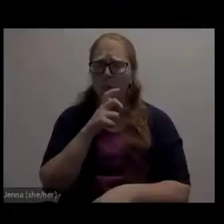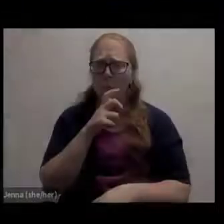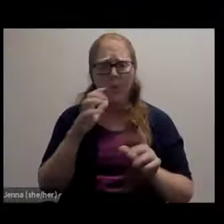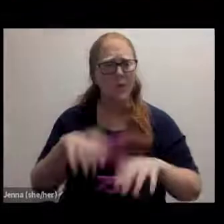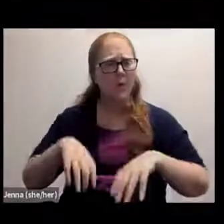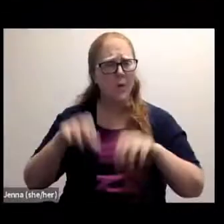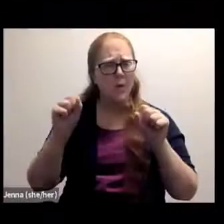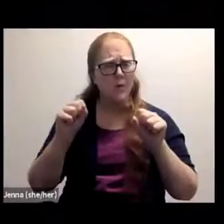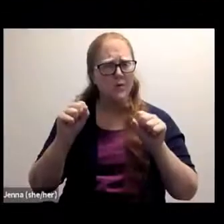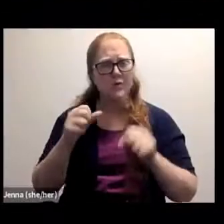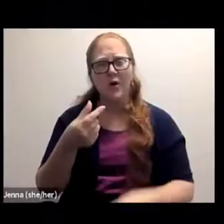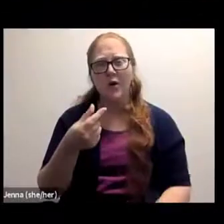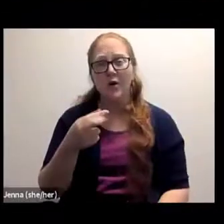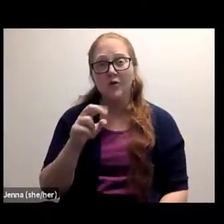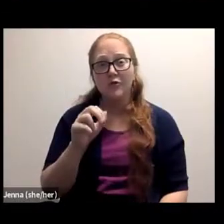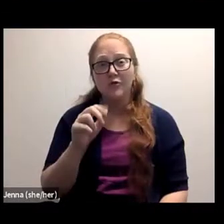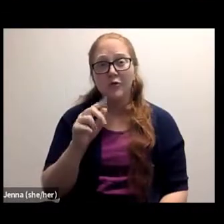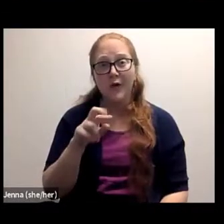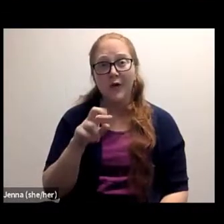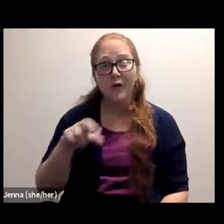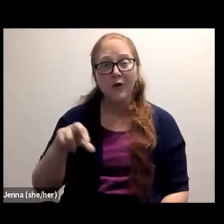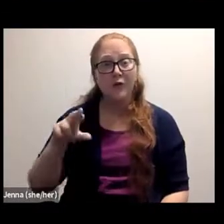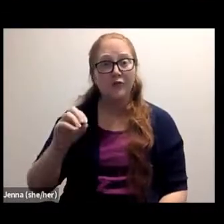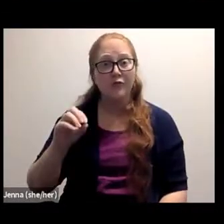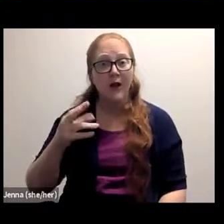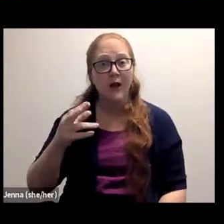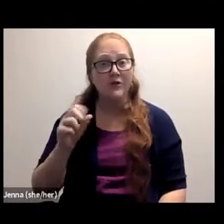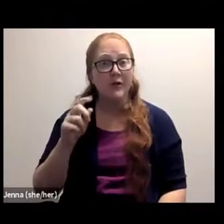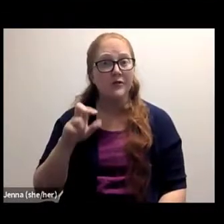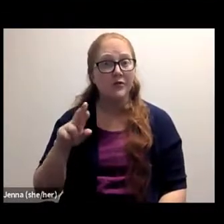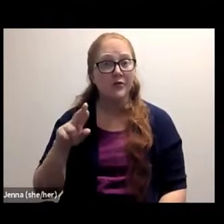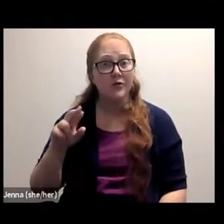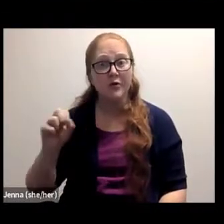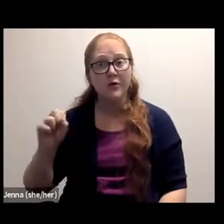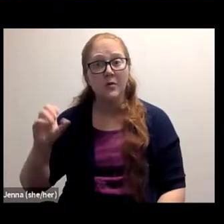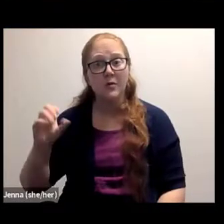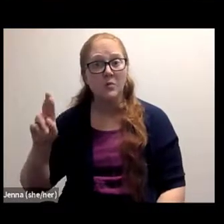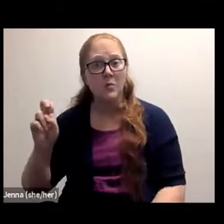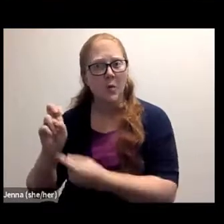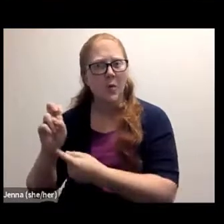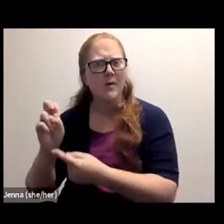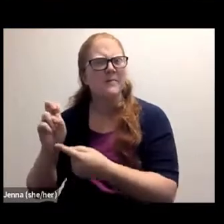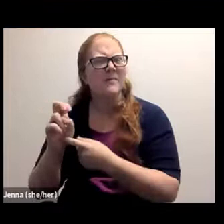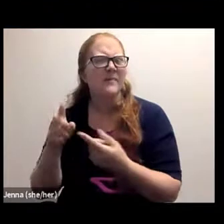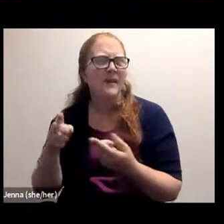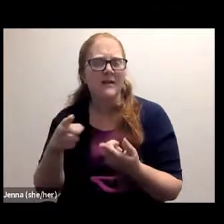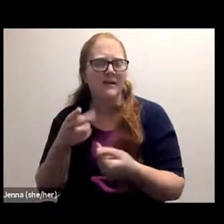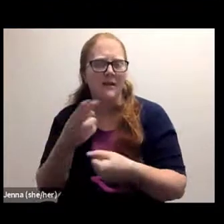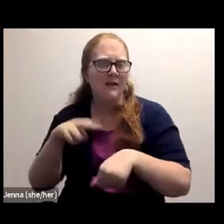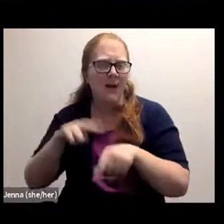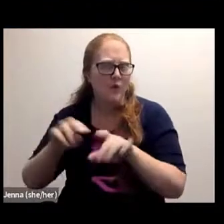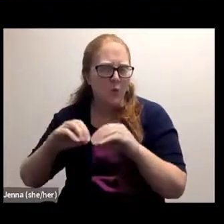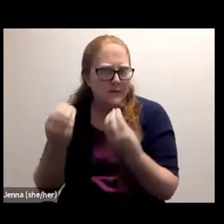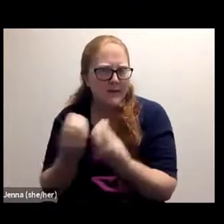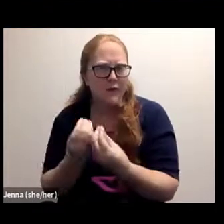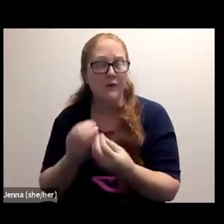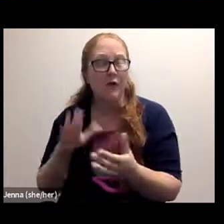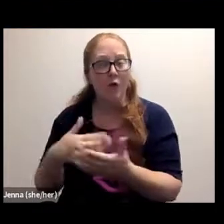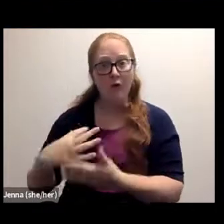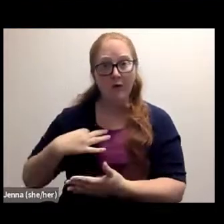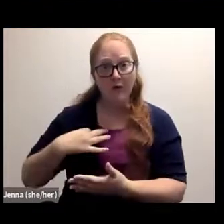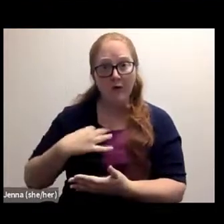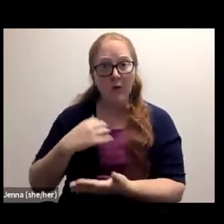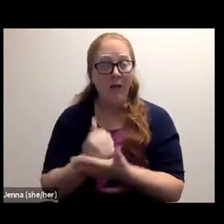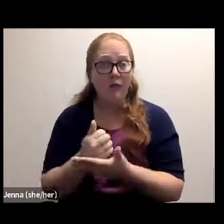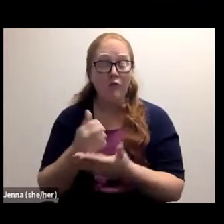This webinar is brought to you today by Greater Rochester SCORE. SCORE is a national organization of volunteers to help you run,